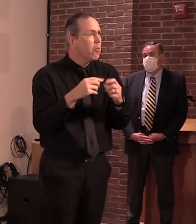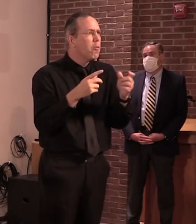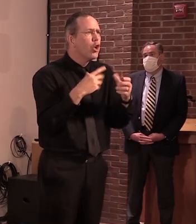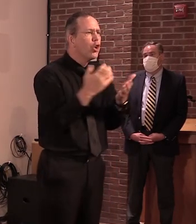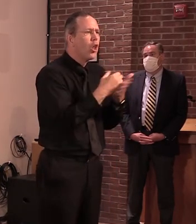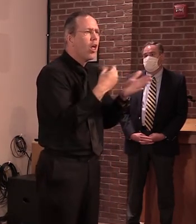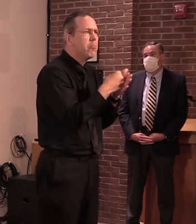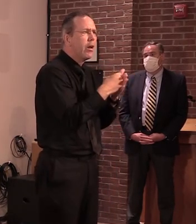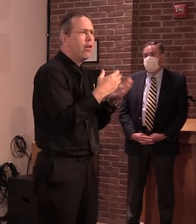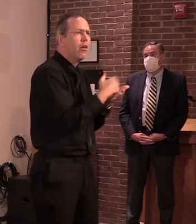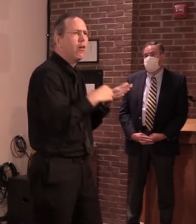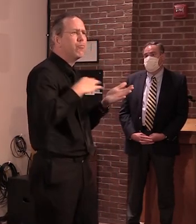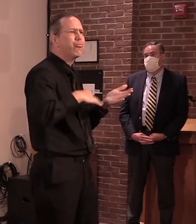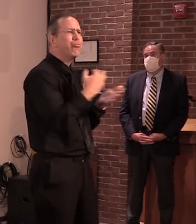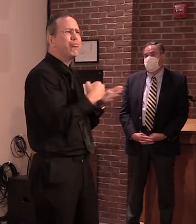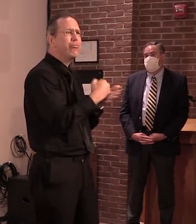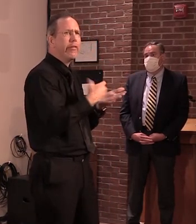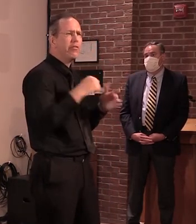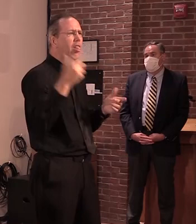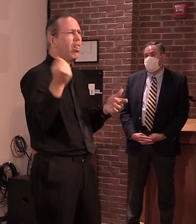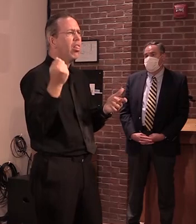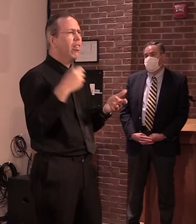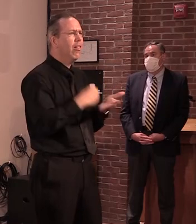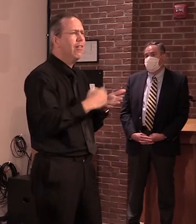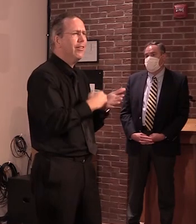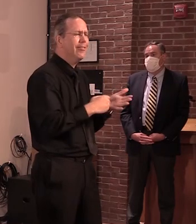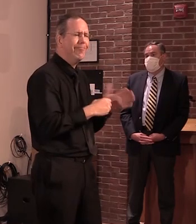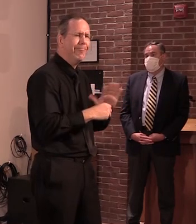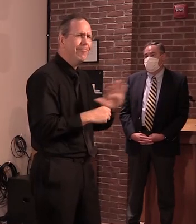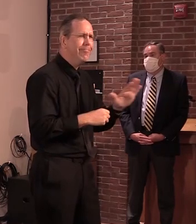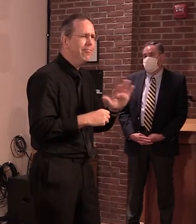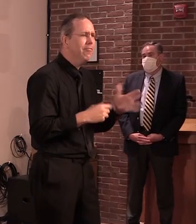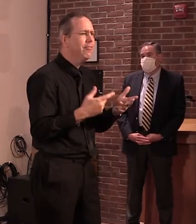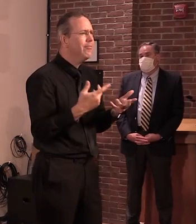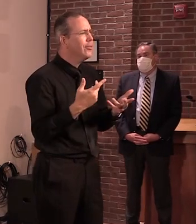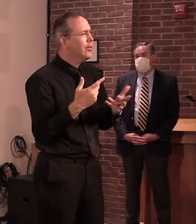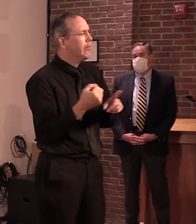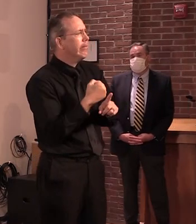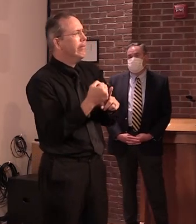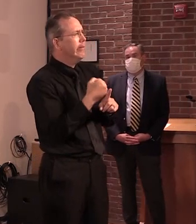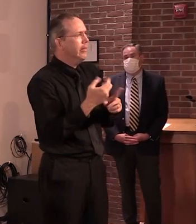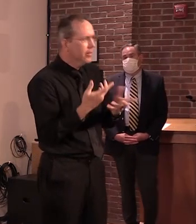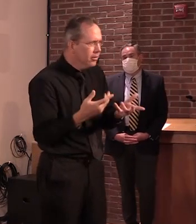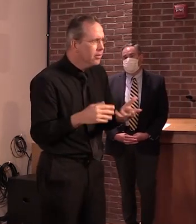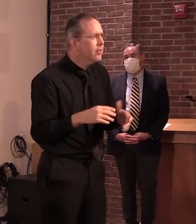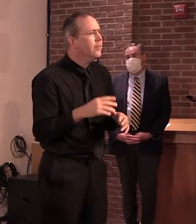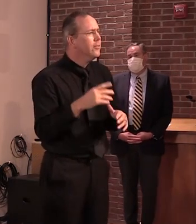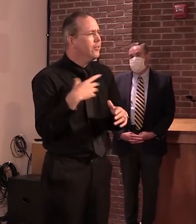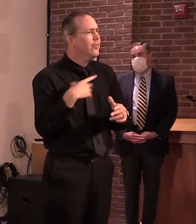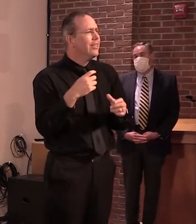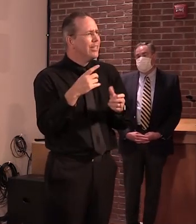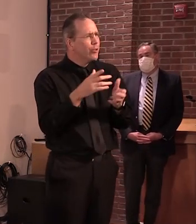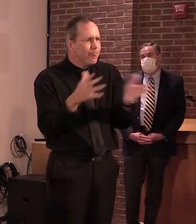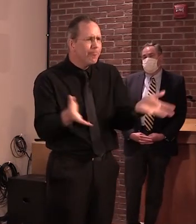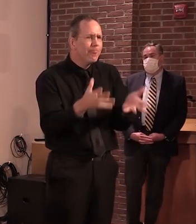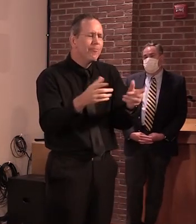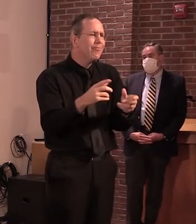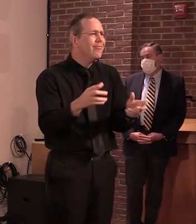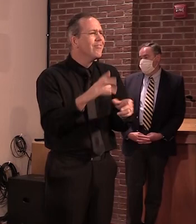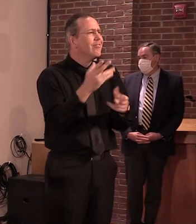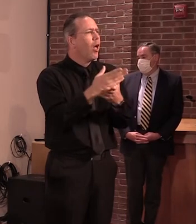now than they were when they were working. So I think there needs to be a little bit of an incentive to go back to work if you